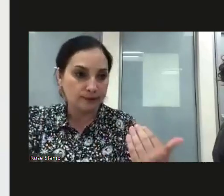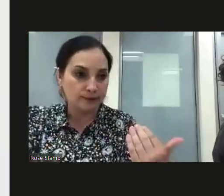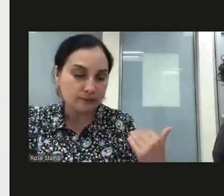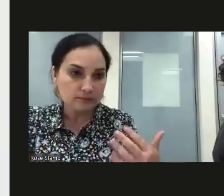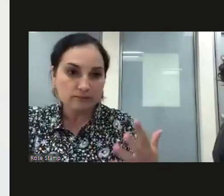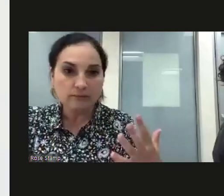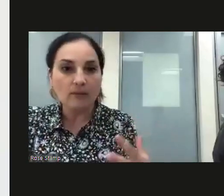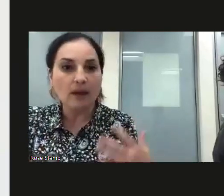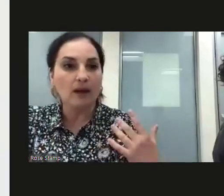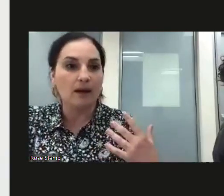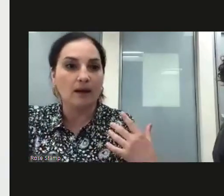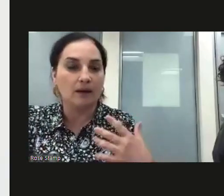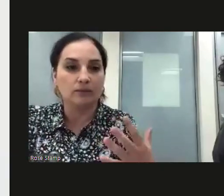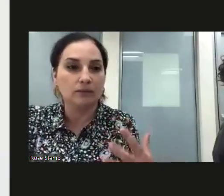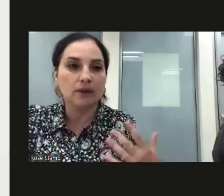through